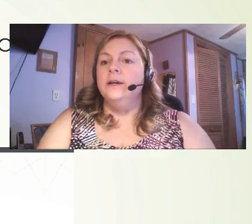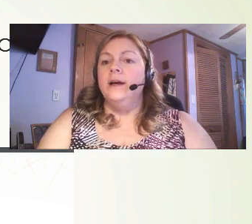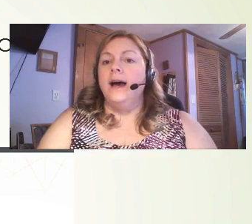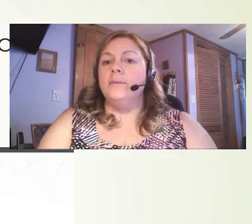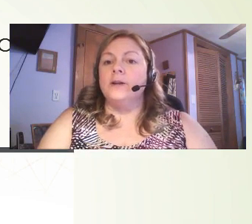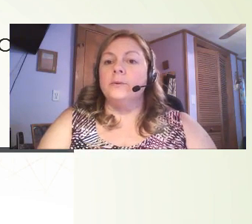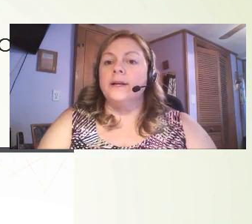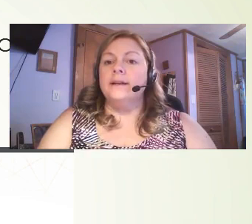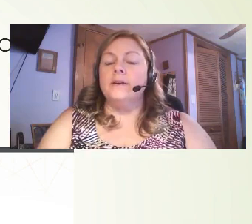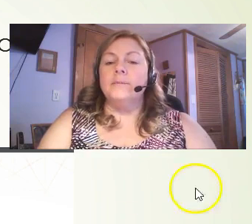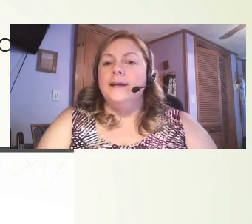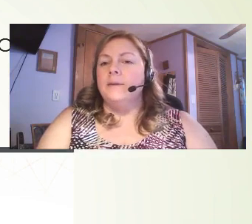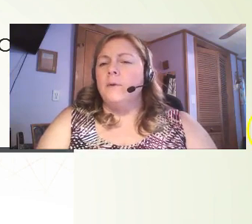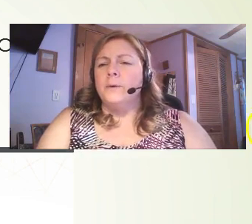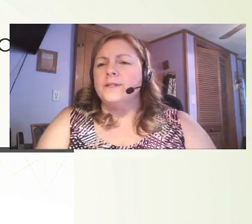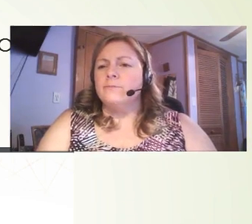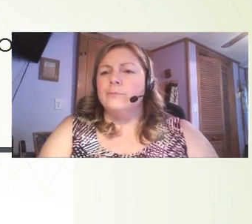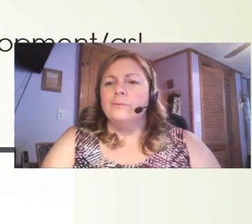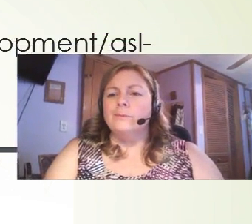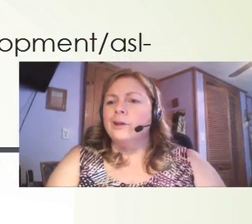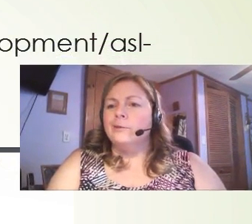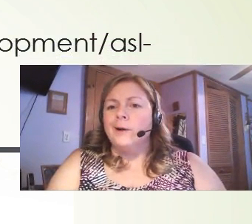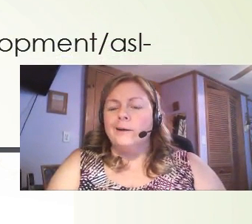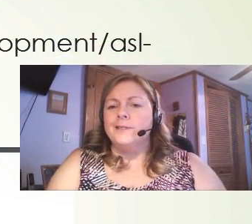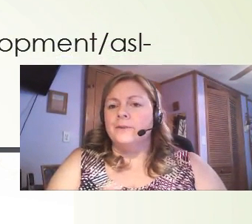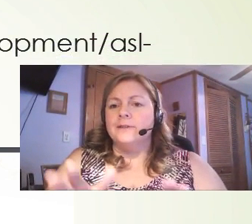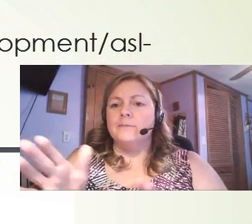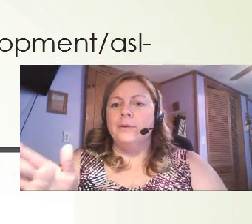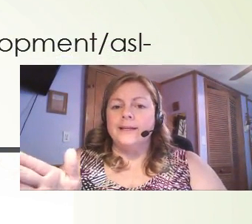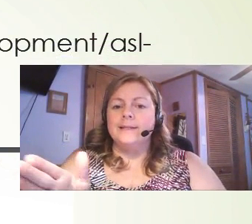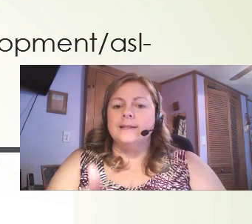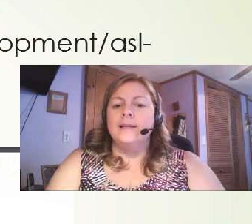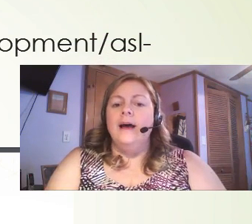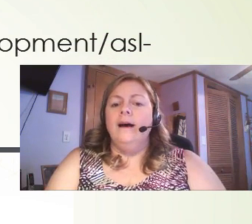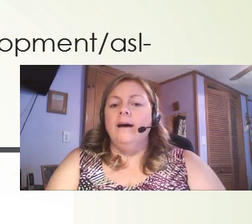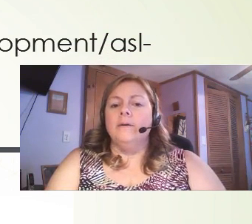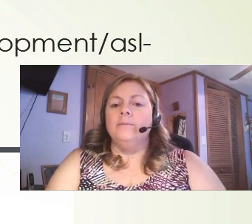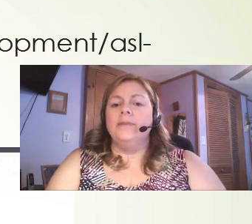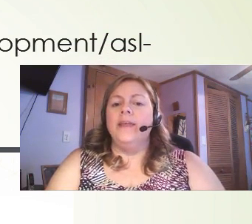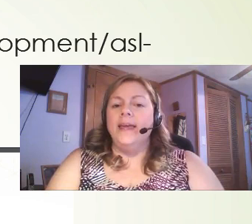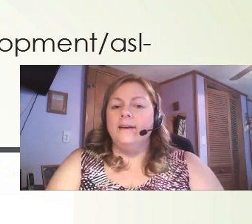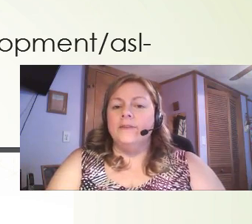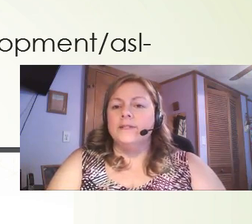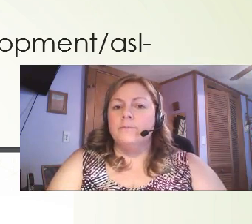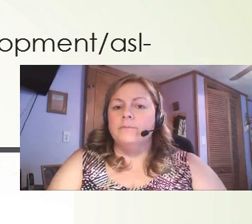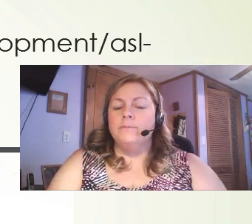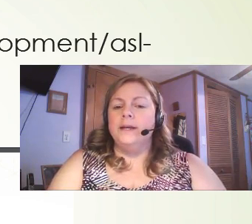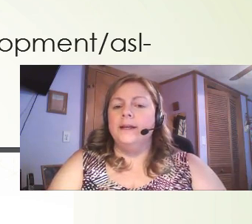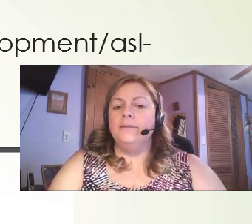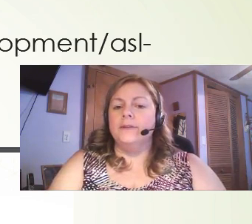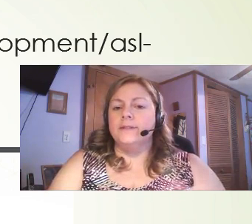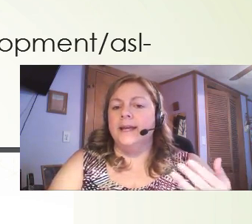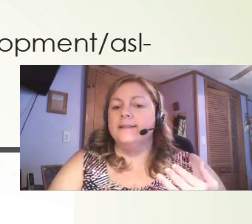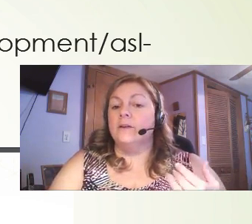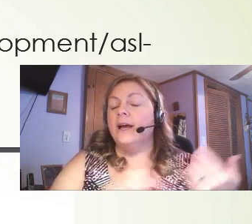information on my curriculum. I'm always looking around different places. They have this